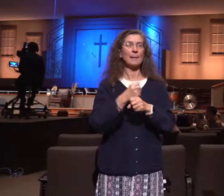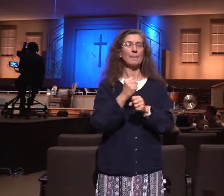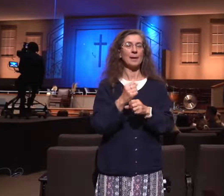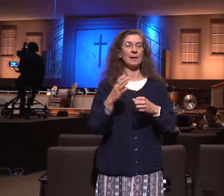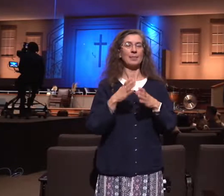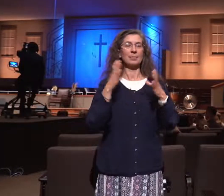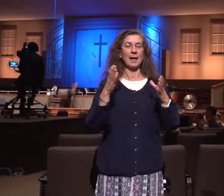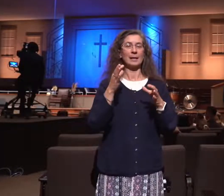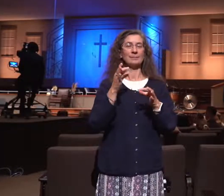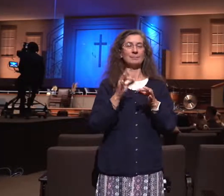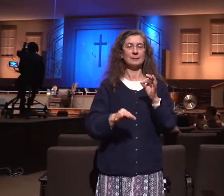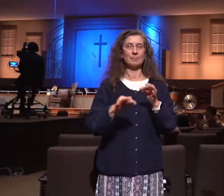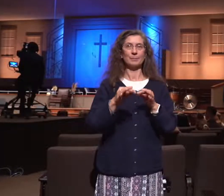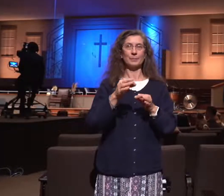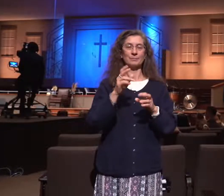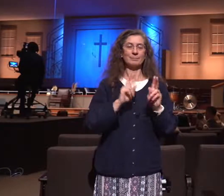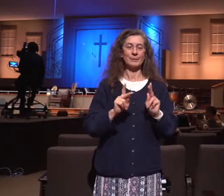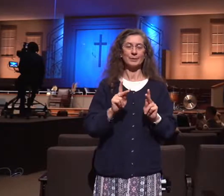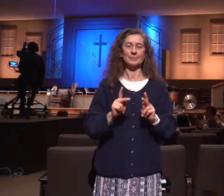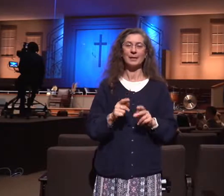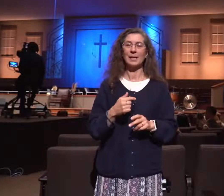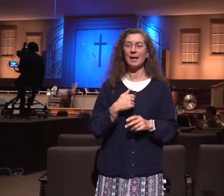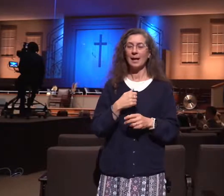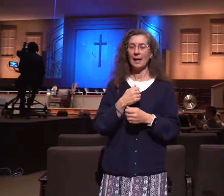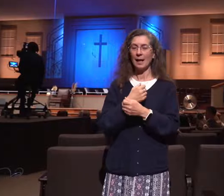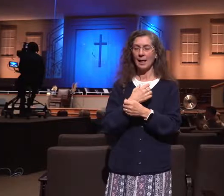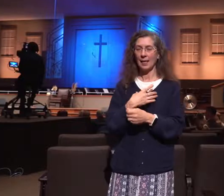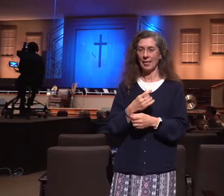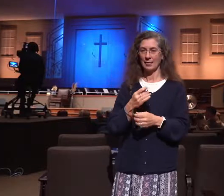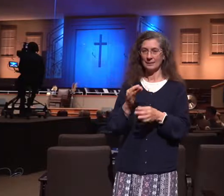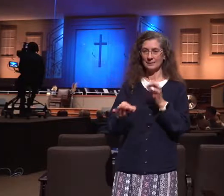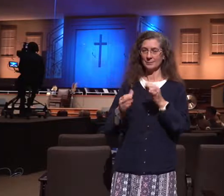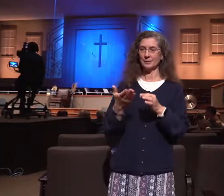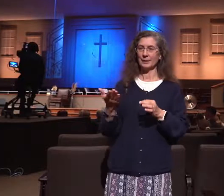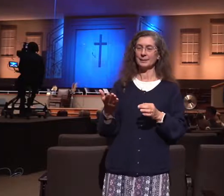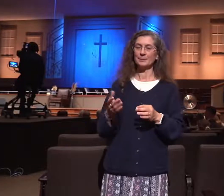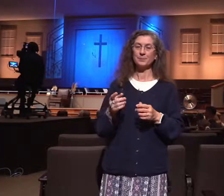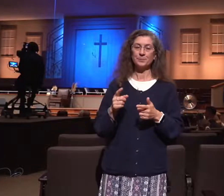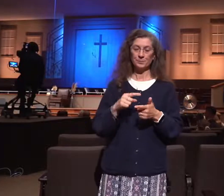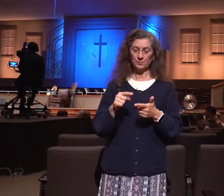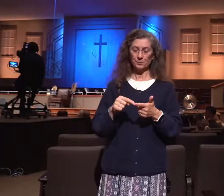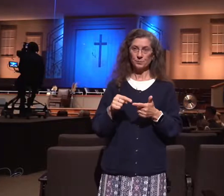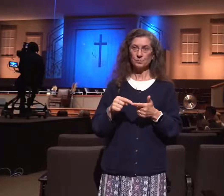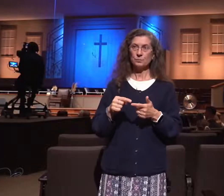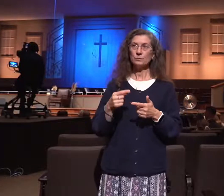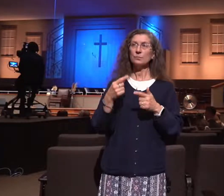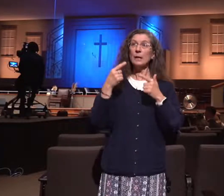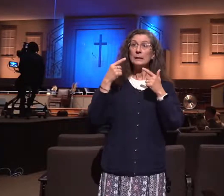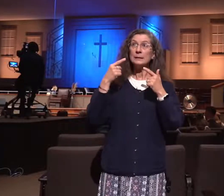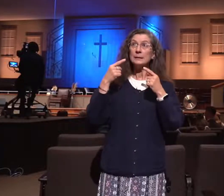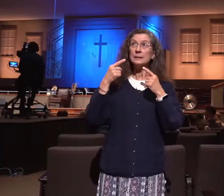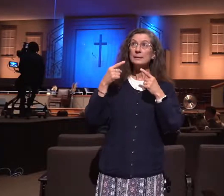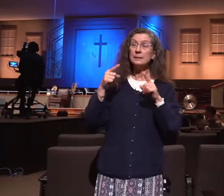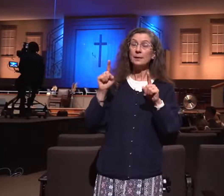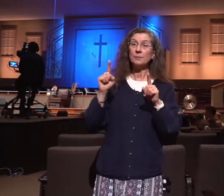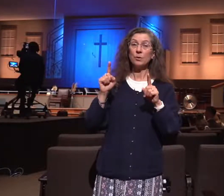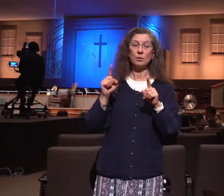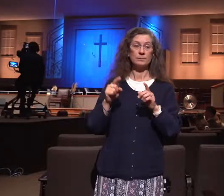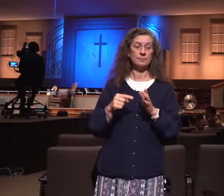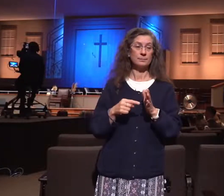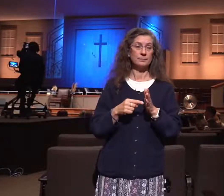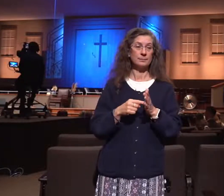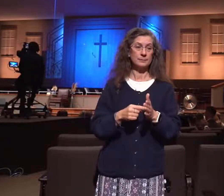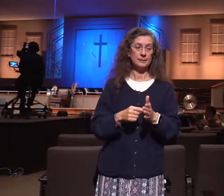like simple things. I thought, that's good, it's simple. Then he said, it's successful. And he gave illustration